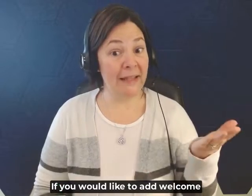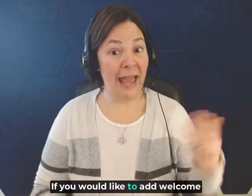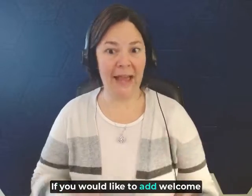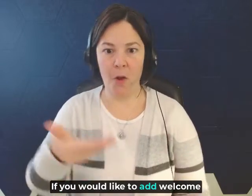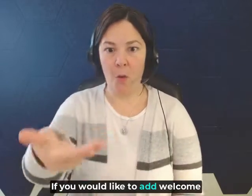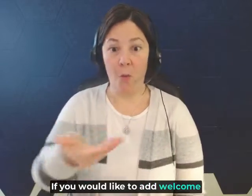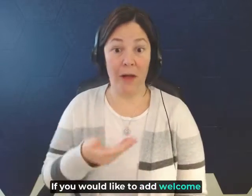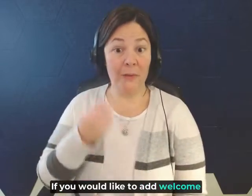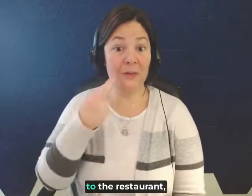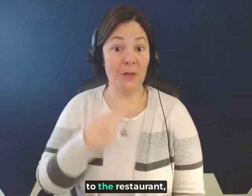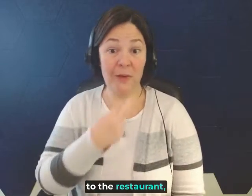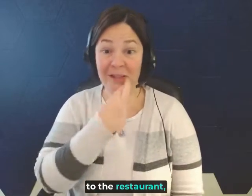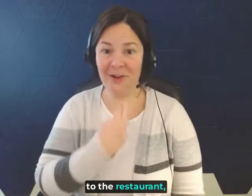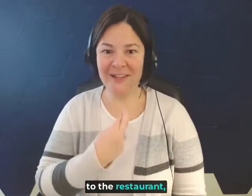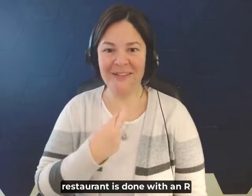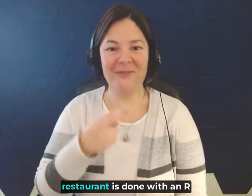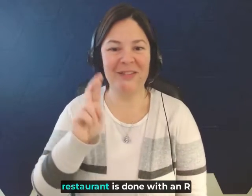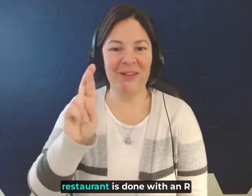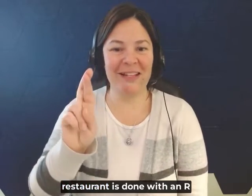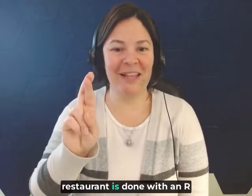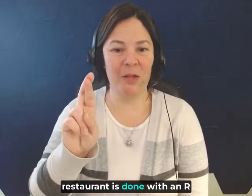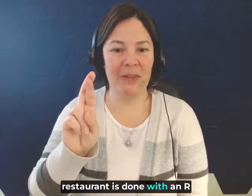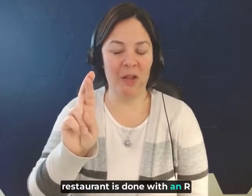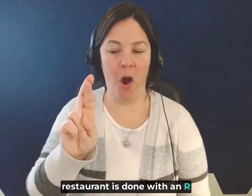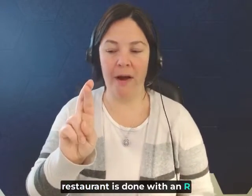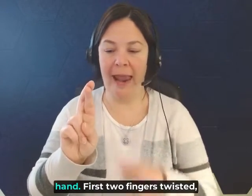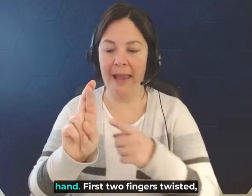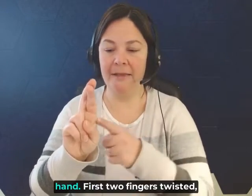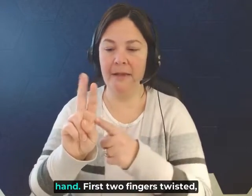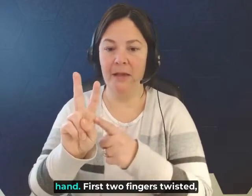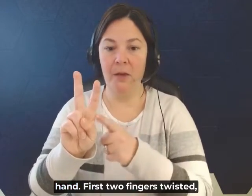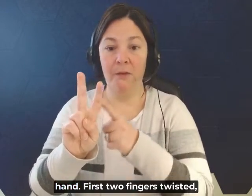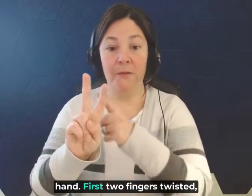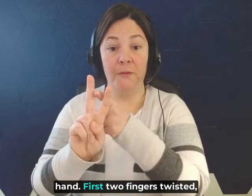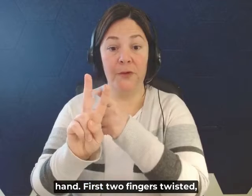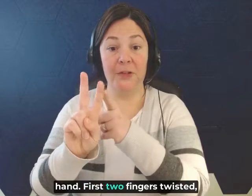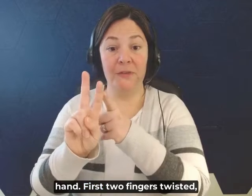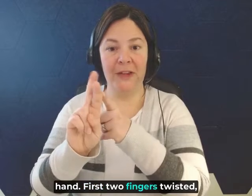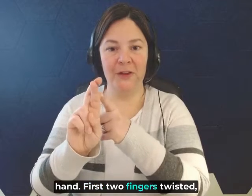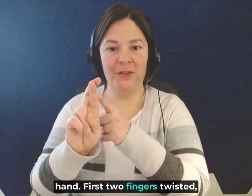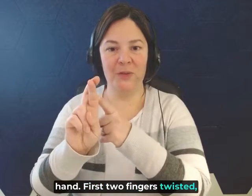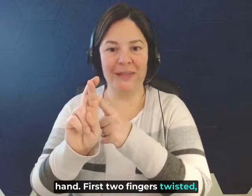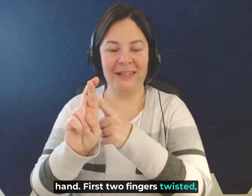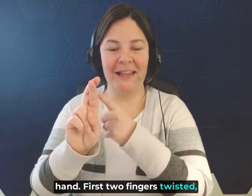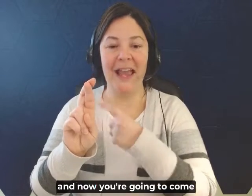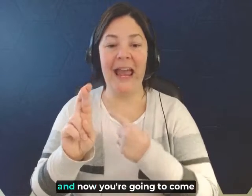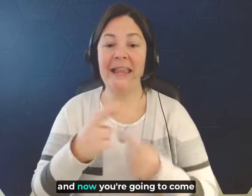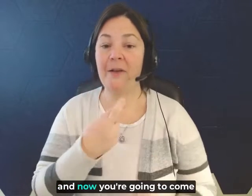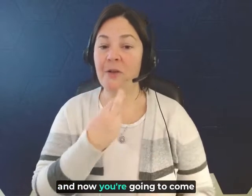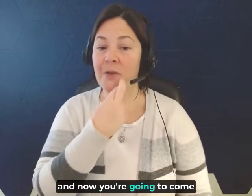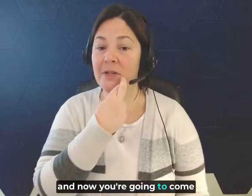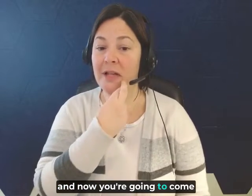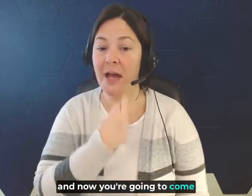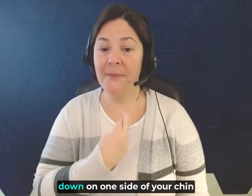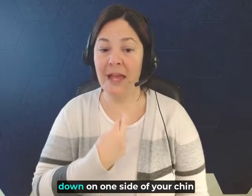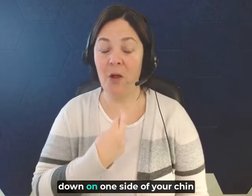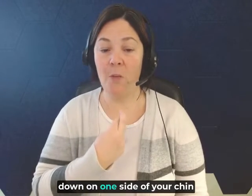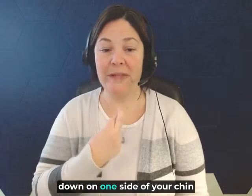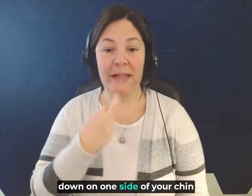add welcome to the restaurant is done with an R hand. First 2 fingers twisted, and now you're going to come down on one side of your